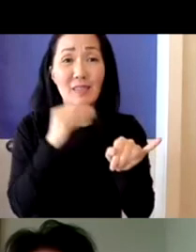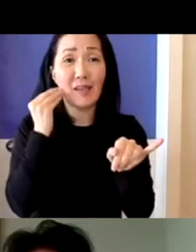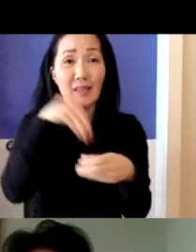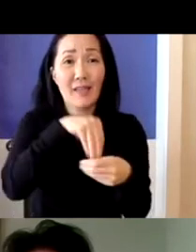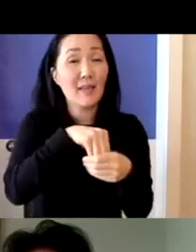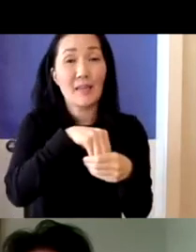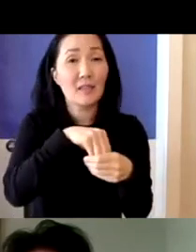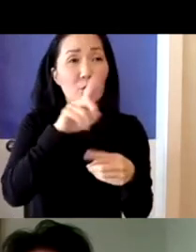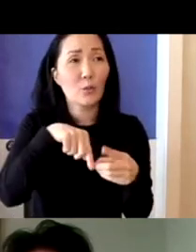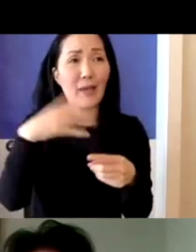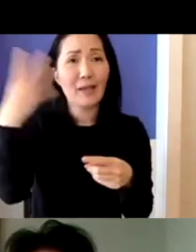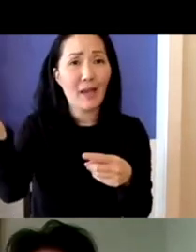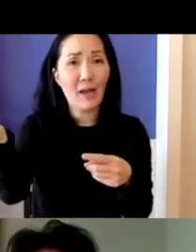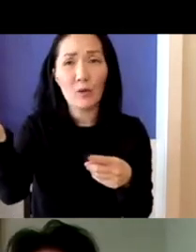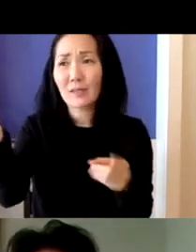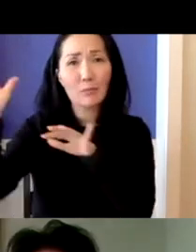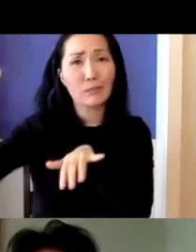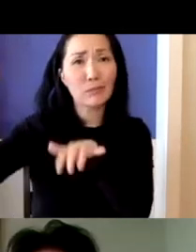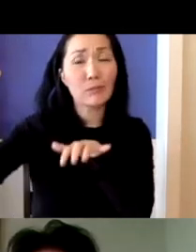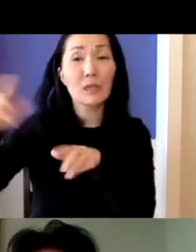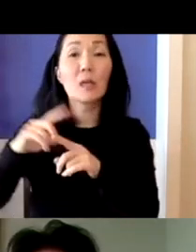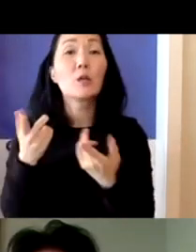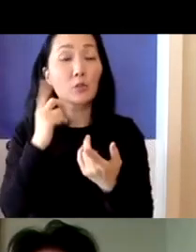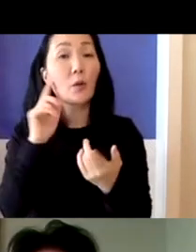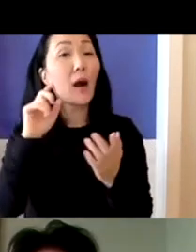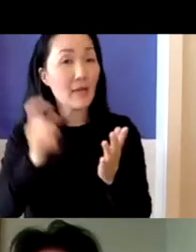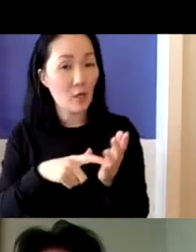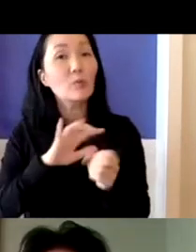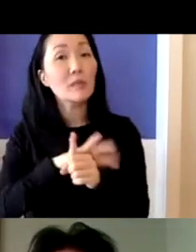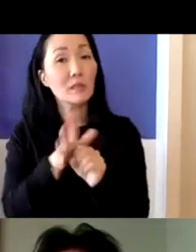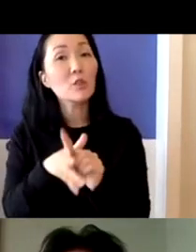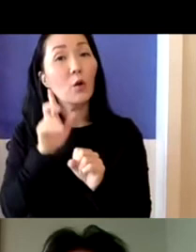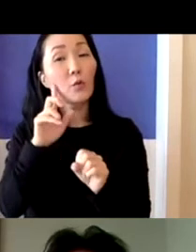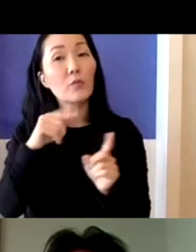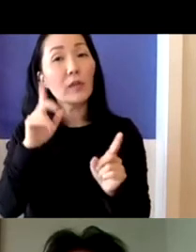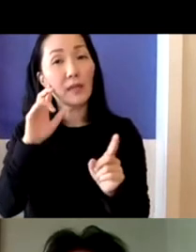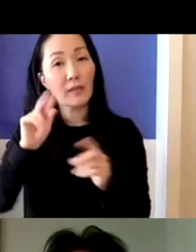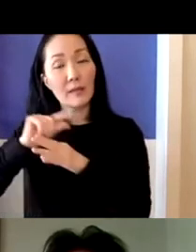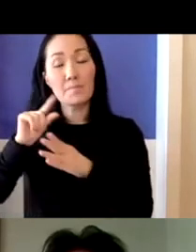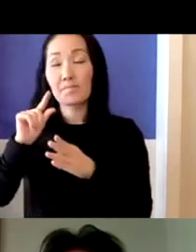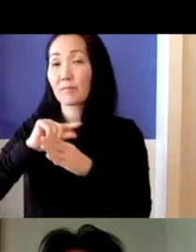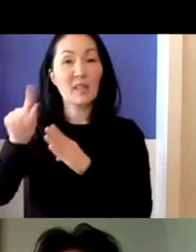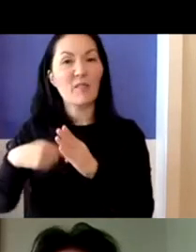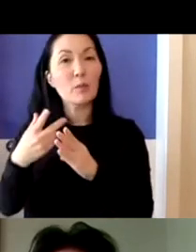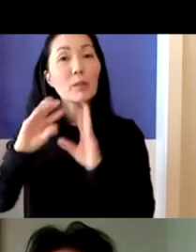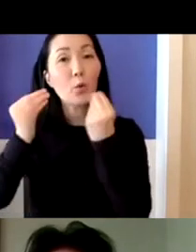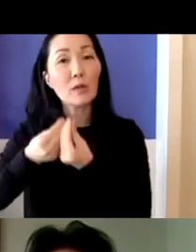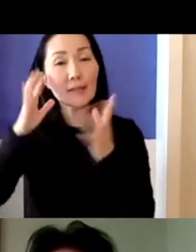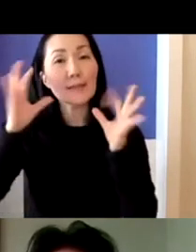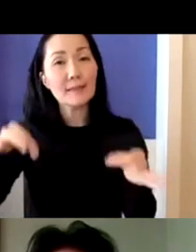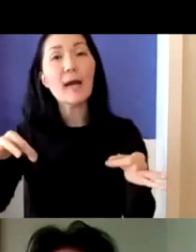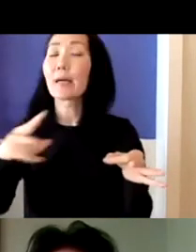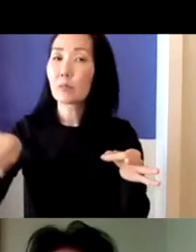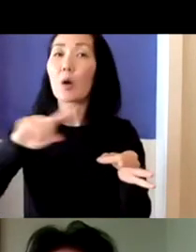In that covered area, you know, that has been really highlighted for me, you know, going through the park redesign process in Northeast Falls Creek,